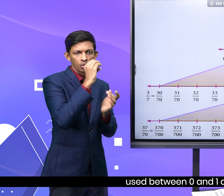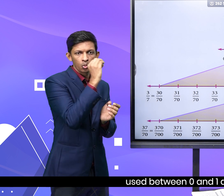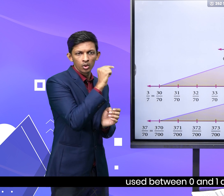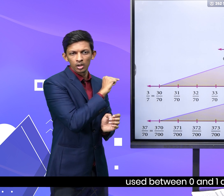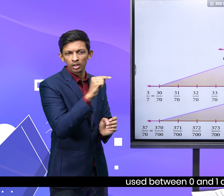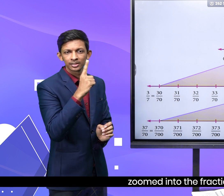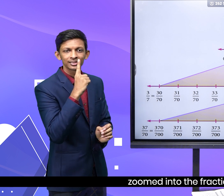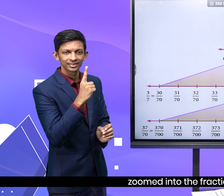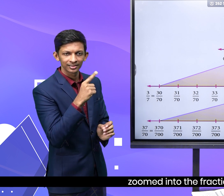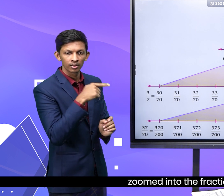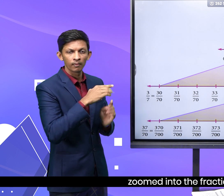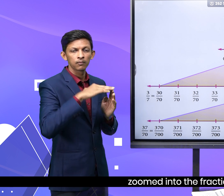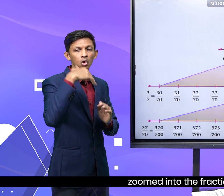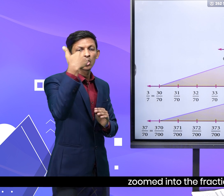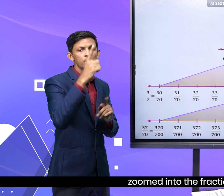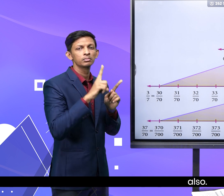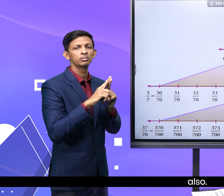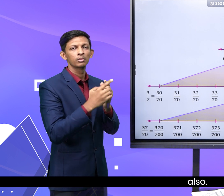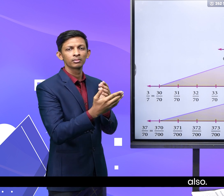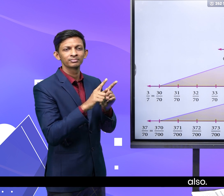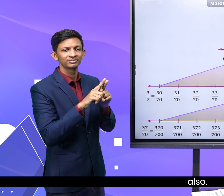and further zoomed into the fractional parts also.